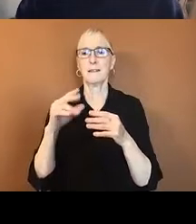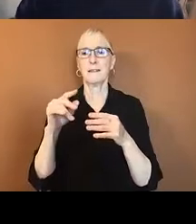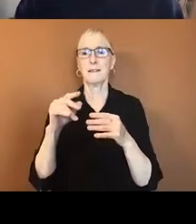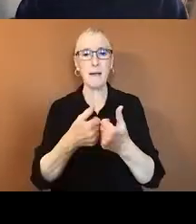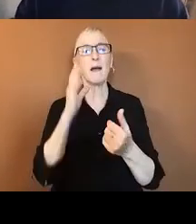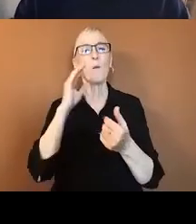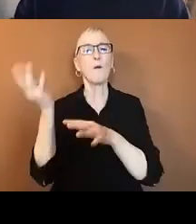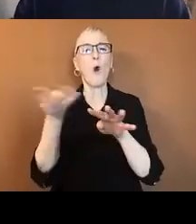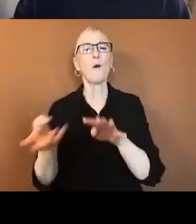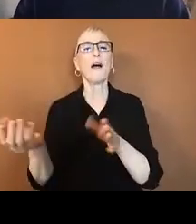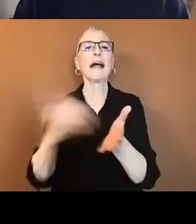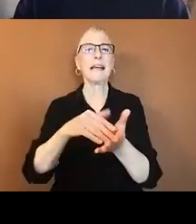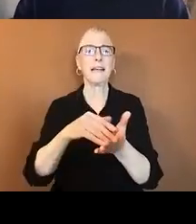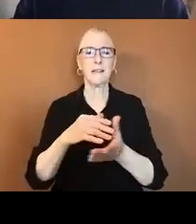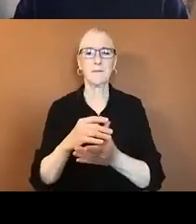mates.